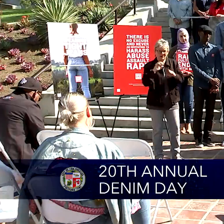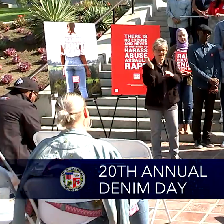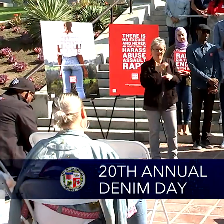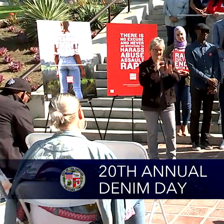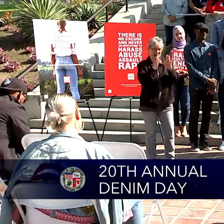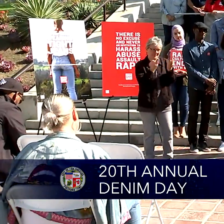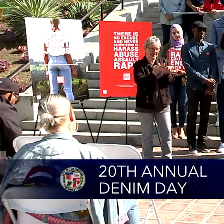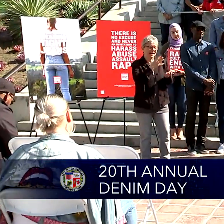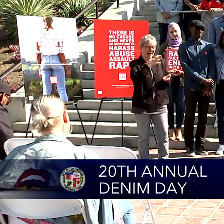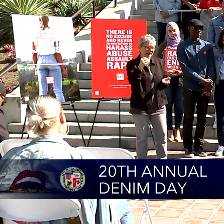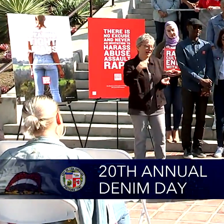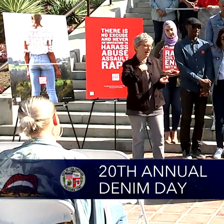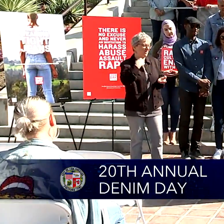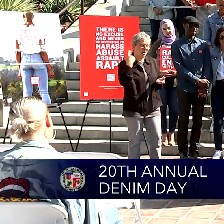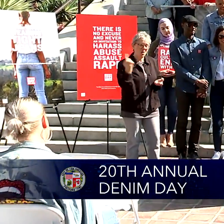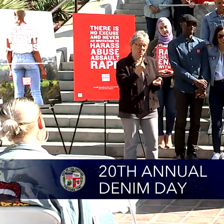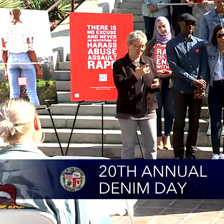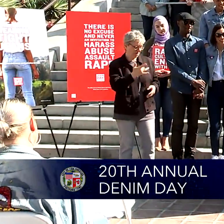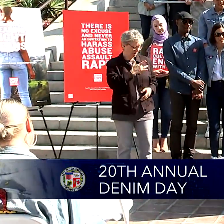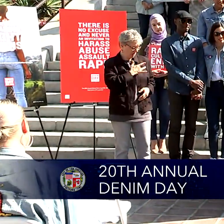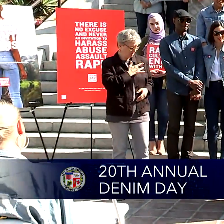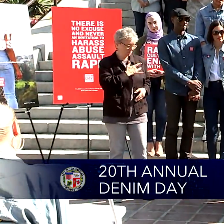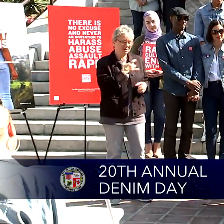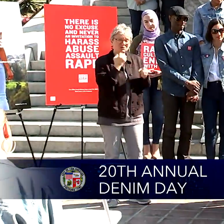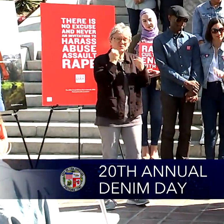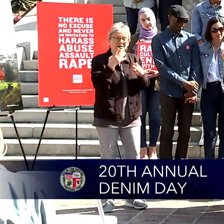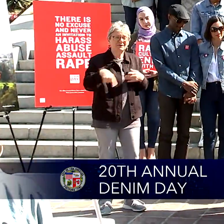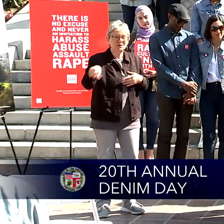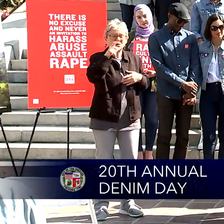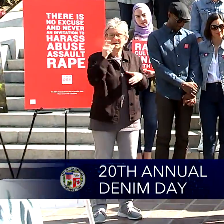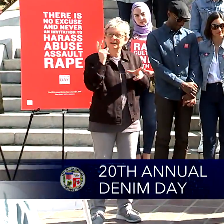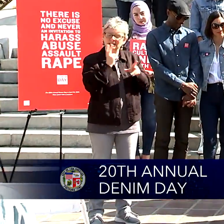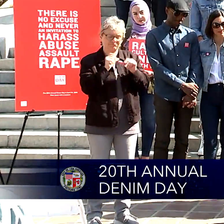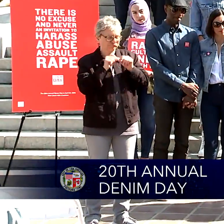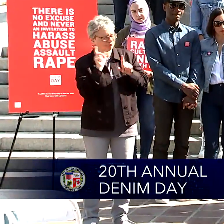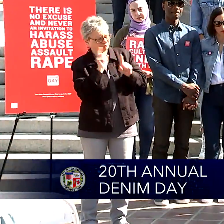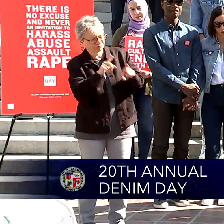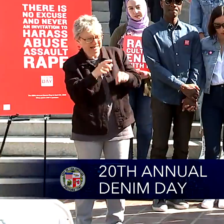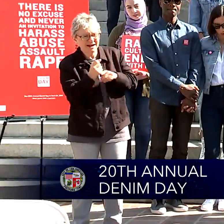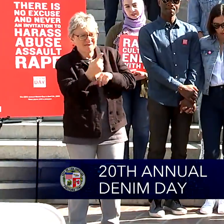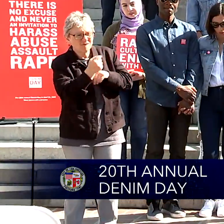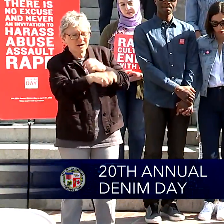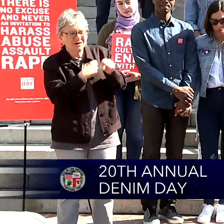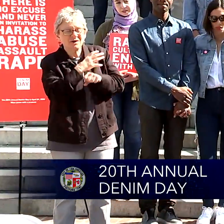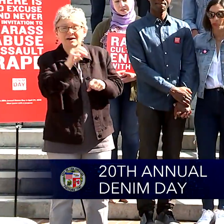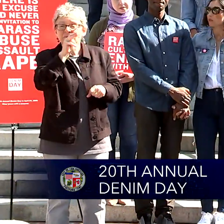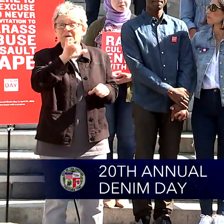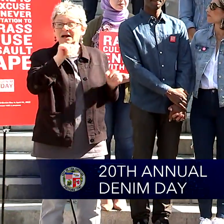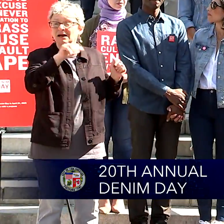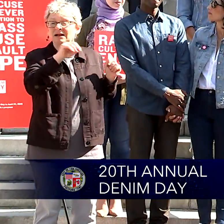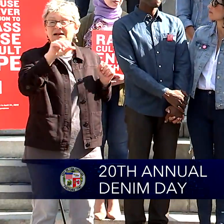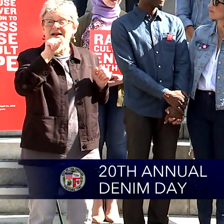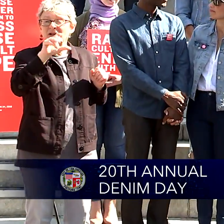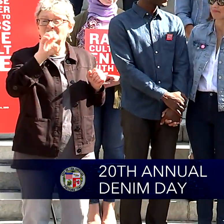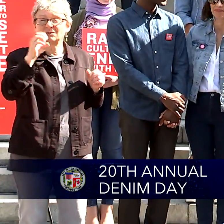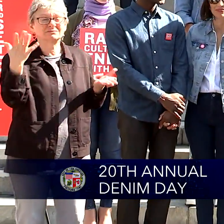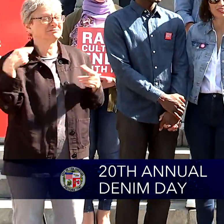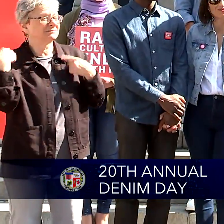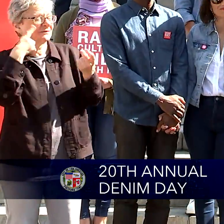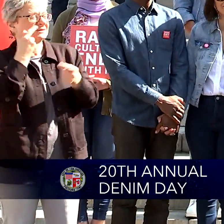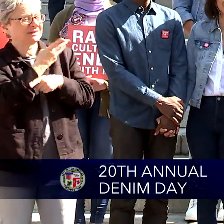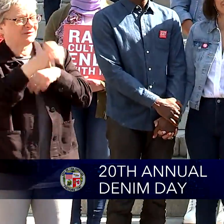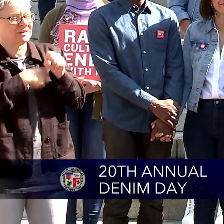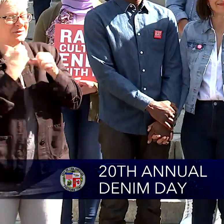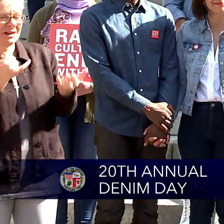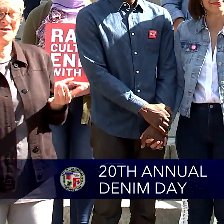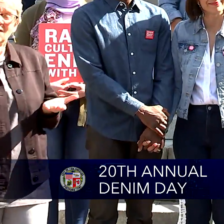our family. And I'm always touched by so many of you who keep coming back every year. And Maya and Aloe have been with us for several